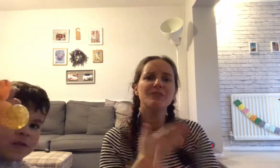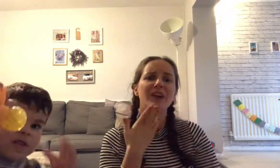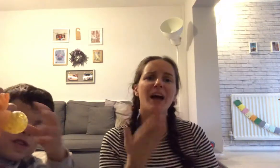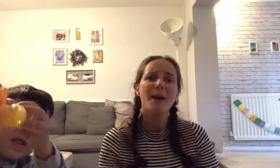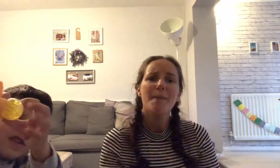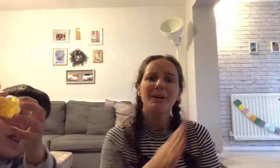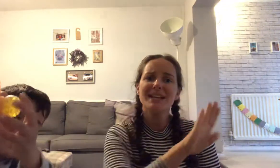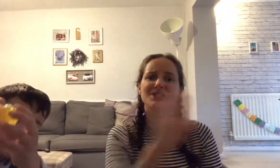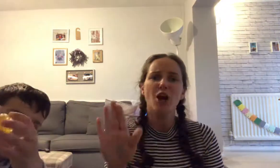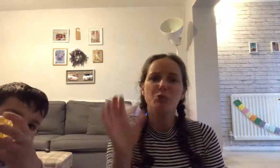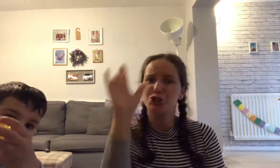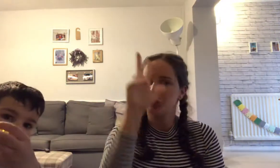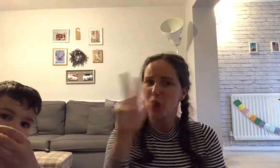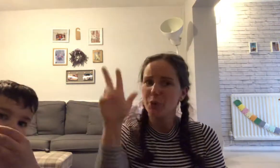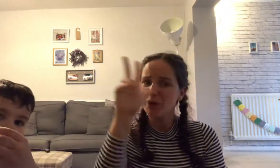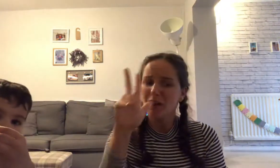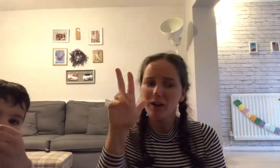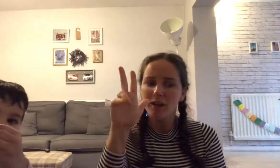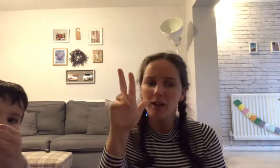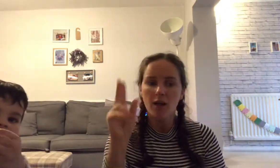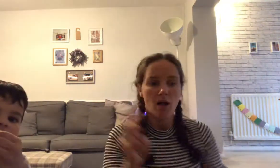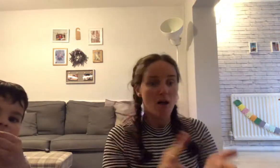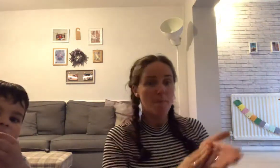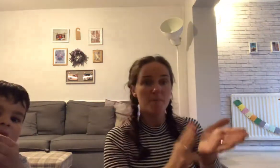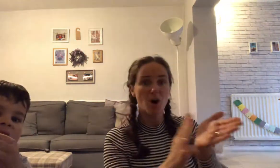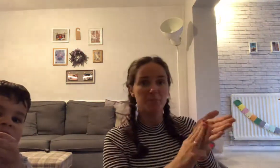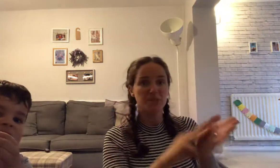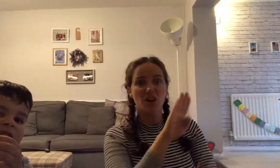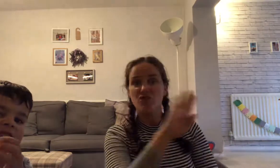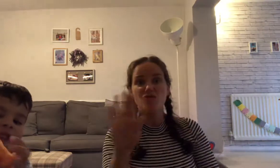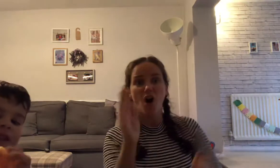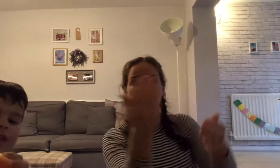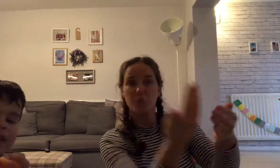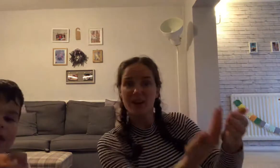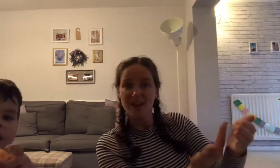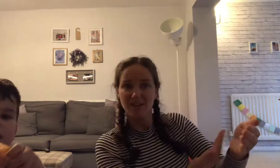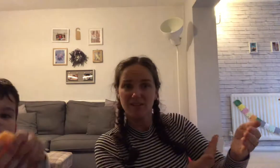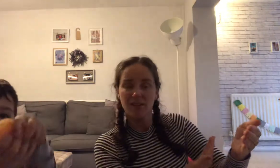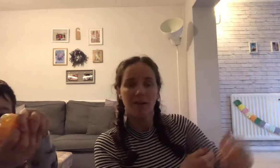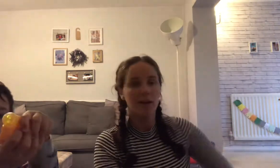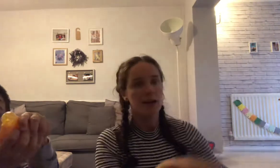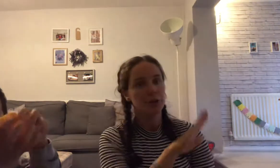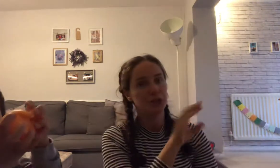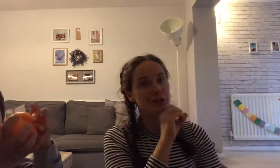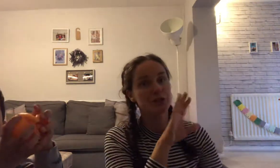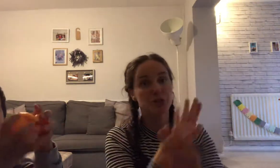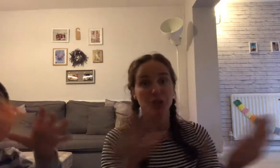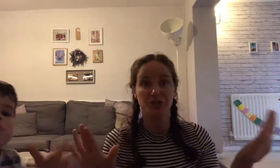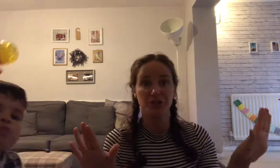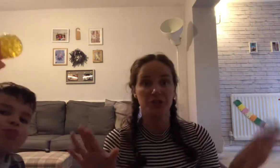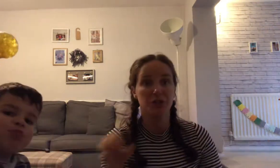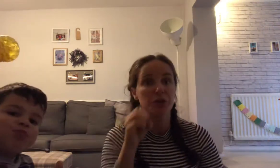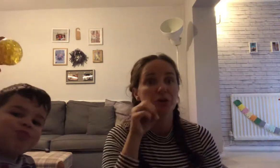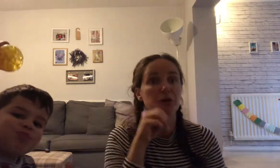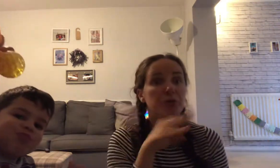Butterfly, please don't joke. Mum's not green and she doesn't